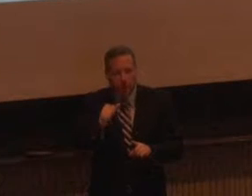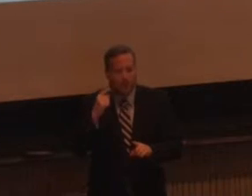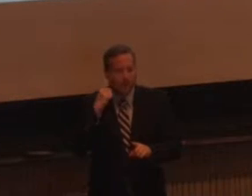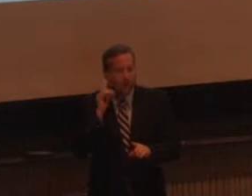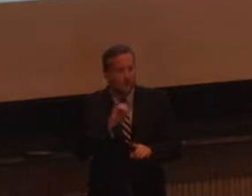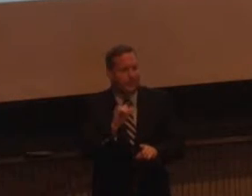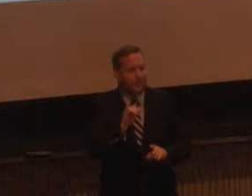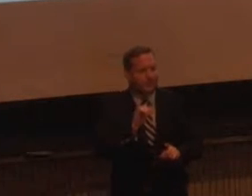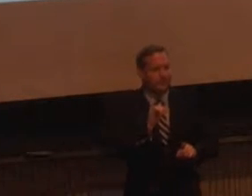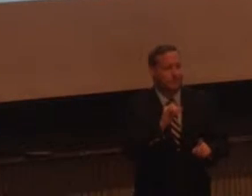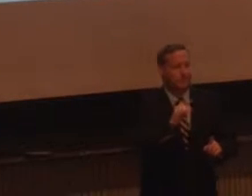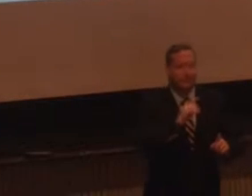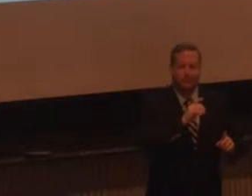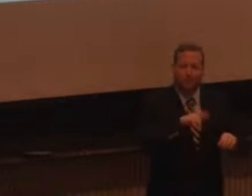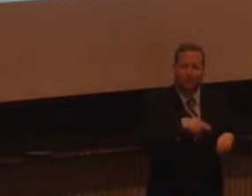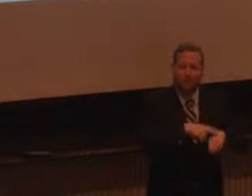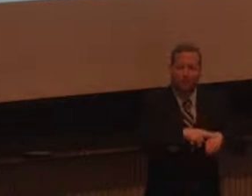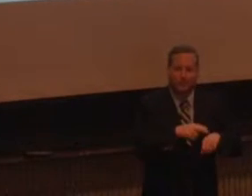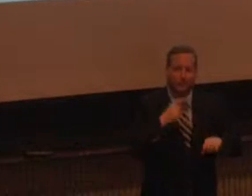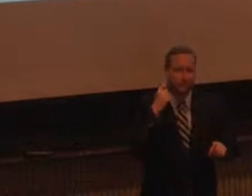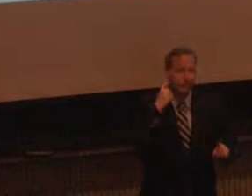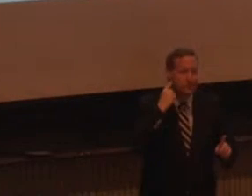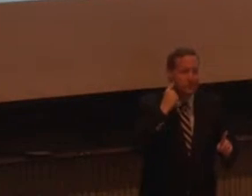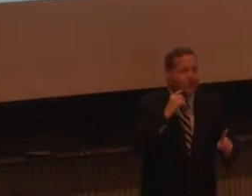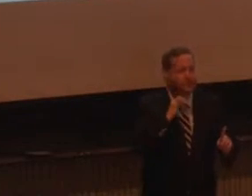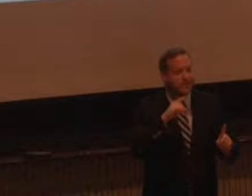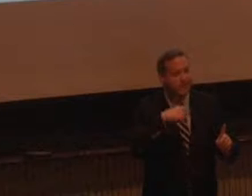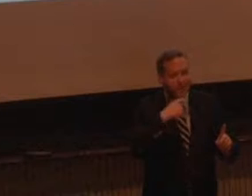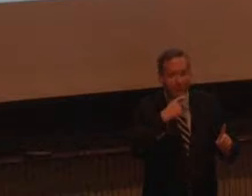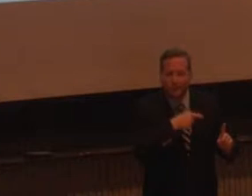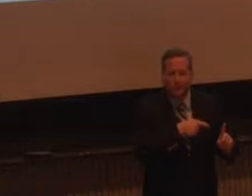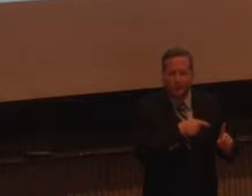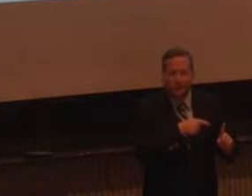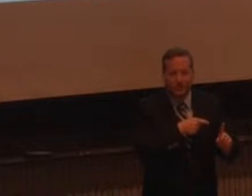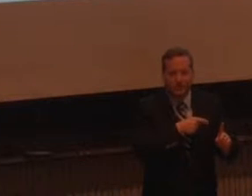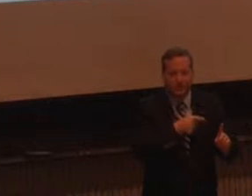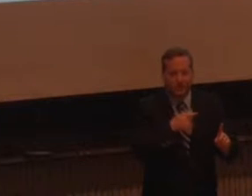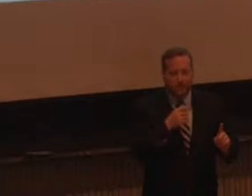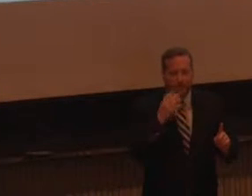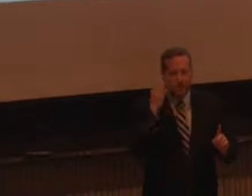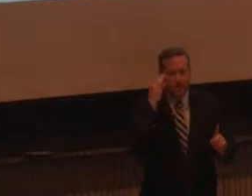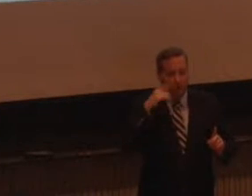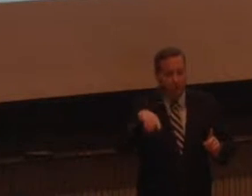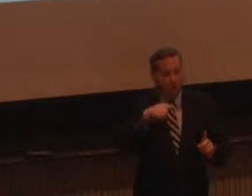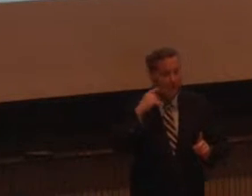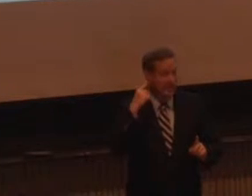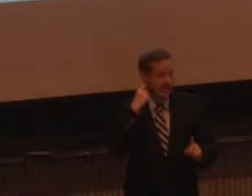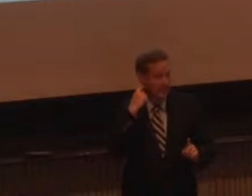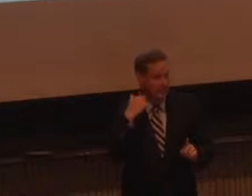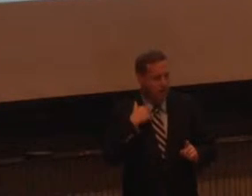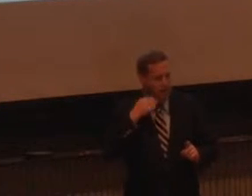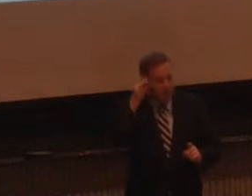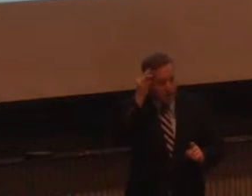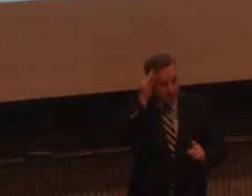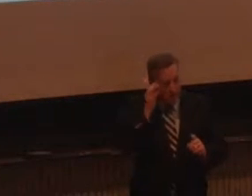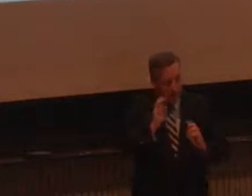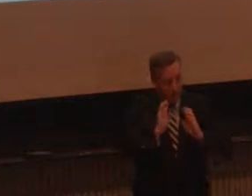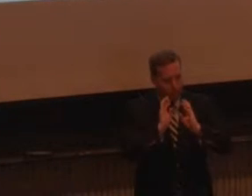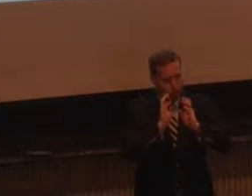But an implant does not sound like what you're hearing right now. Somebody that's experiencing those sounds,